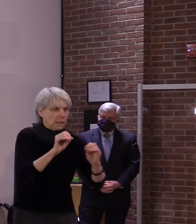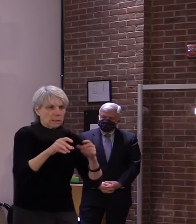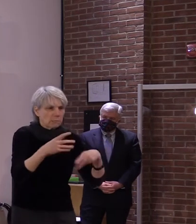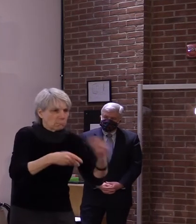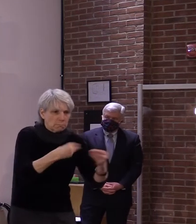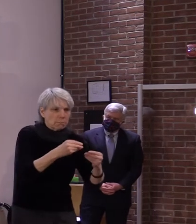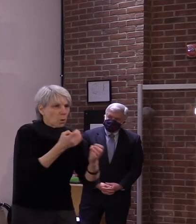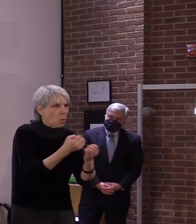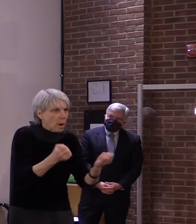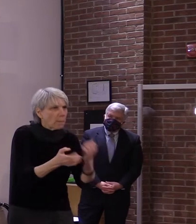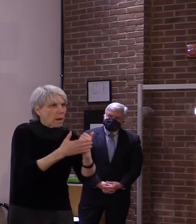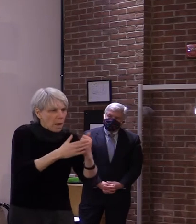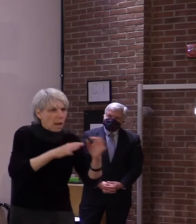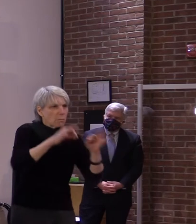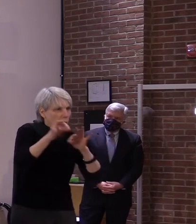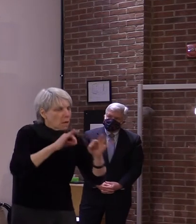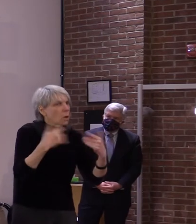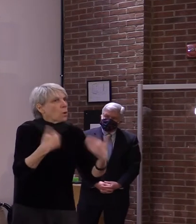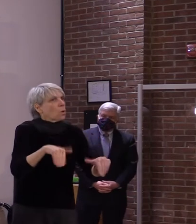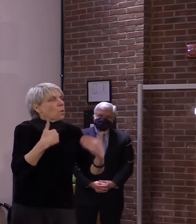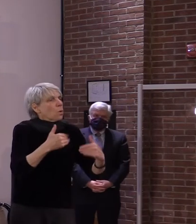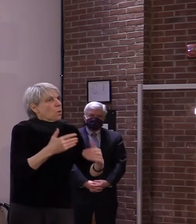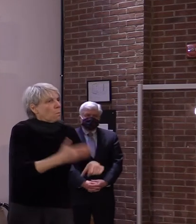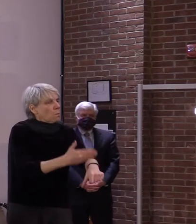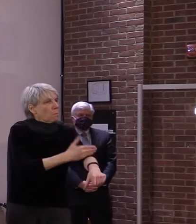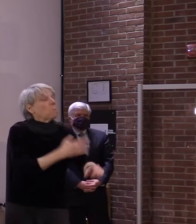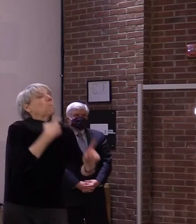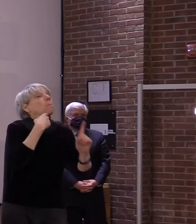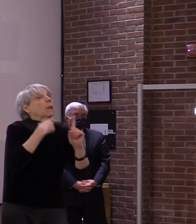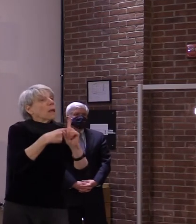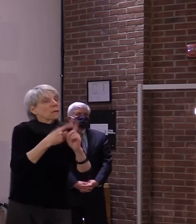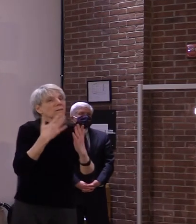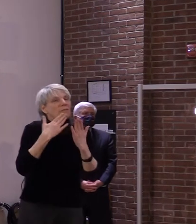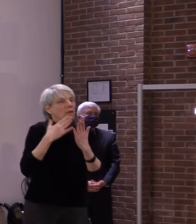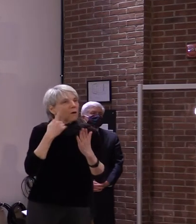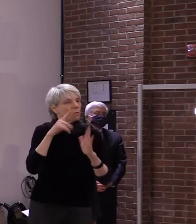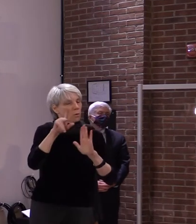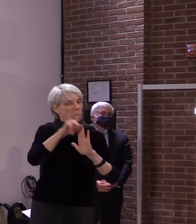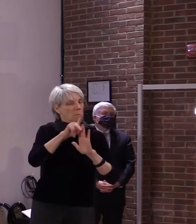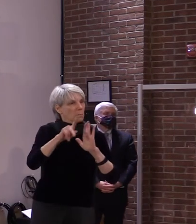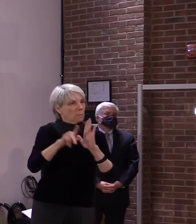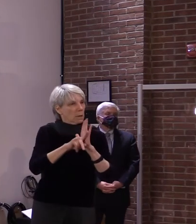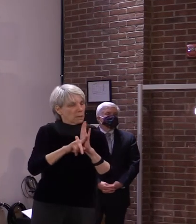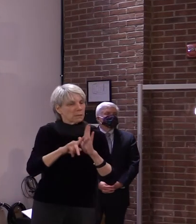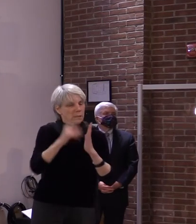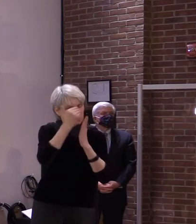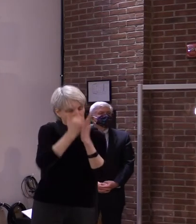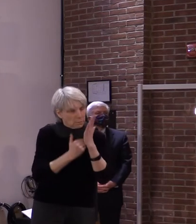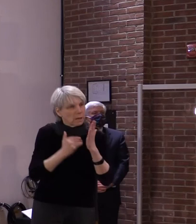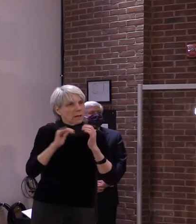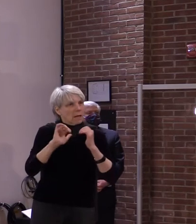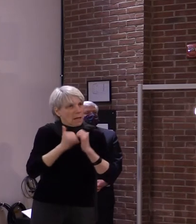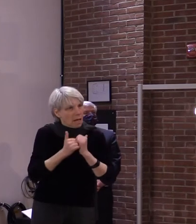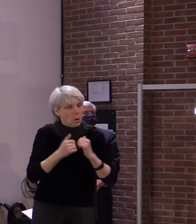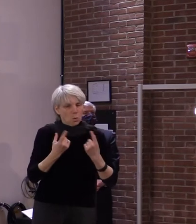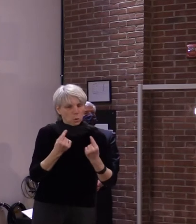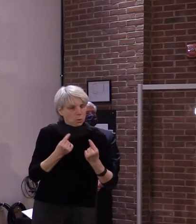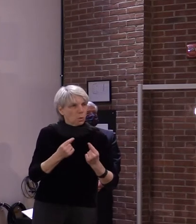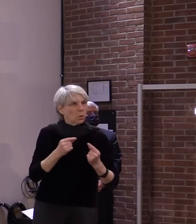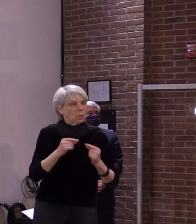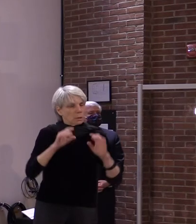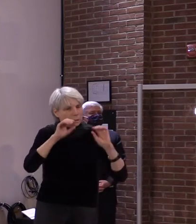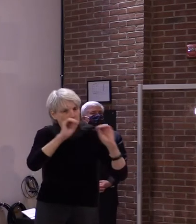7 and the infection control policies we have developed and provided and these facilities have complied